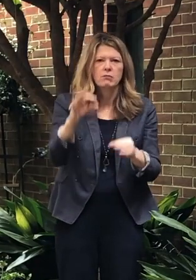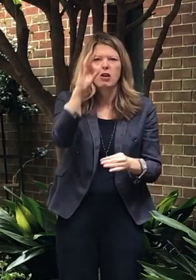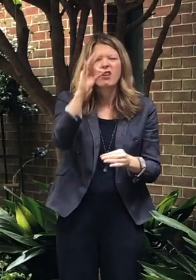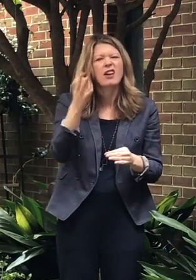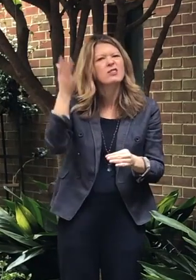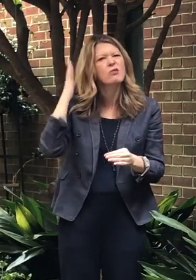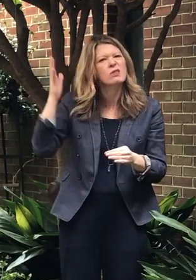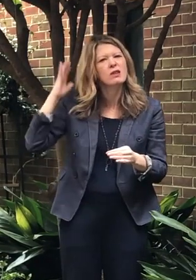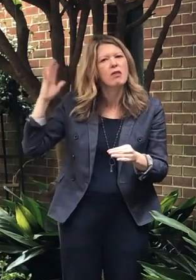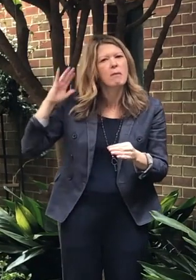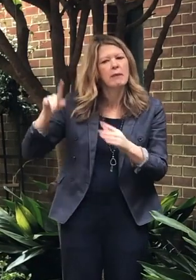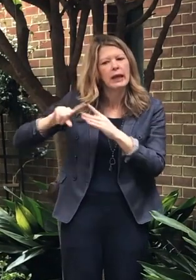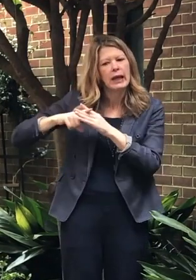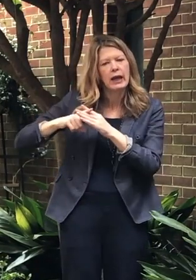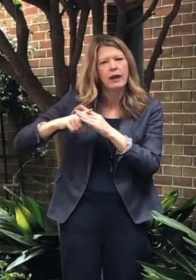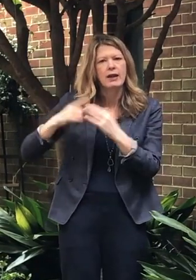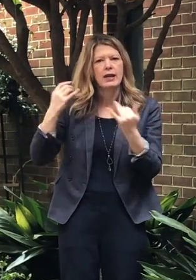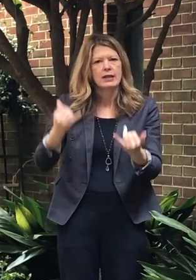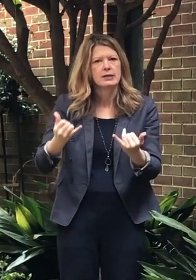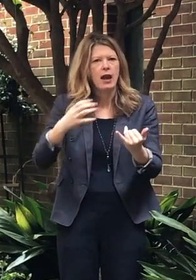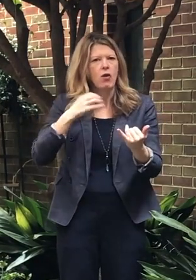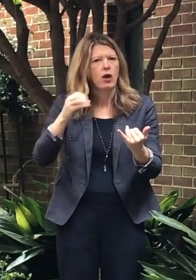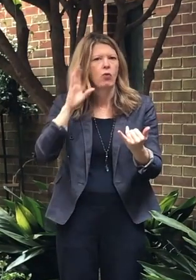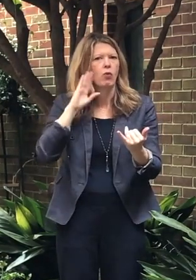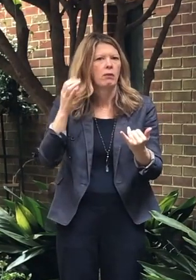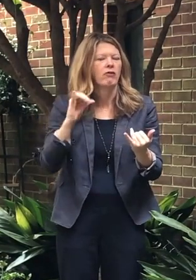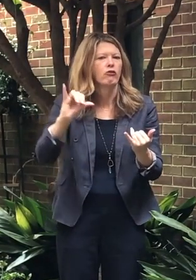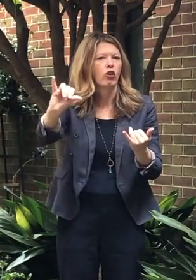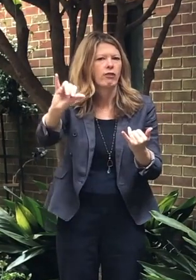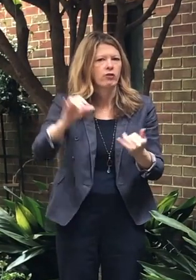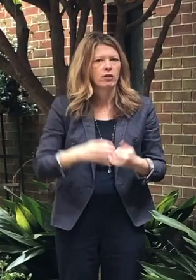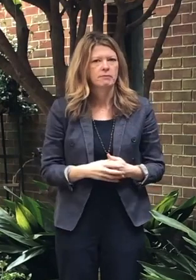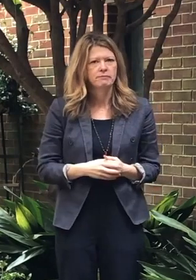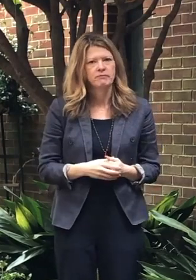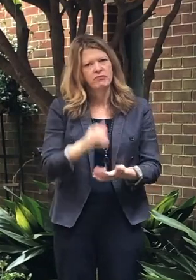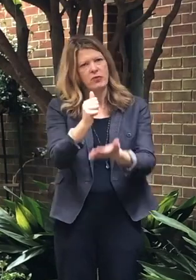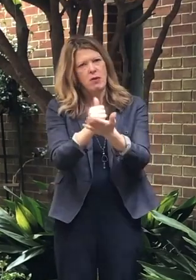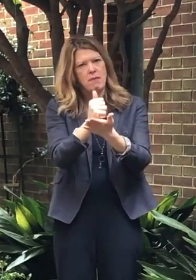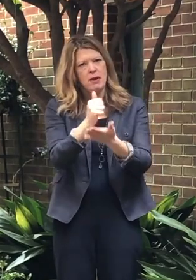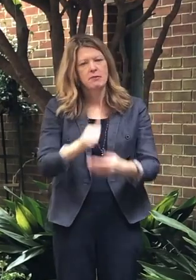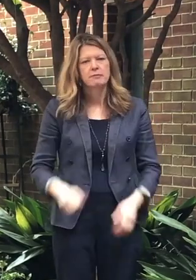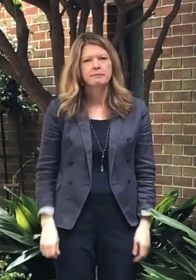the beginning, is now, and will be forever. Amen.